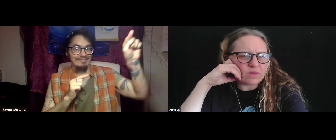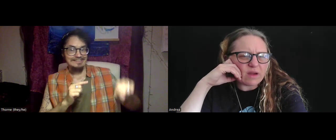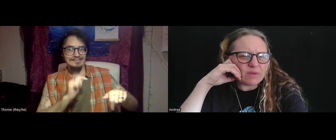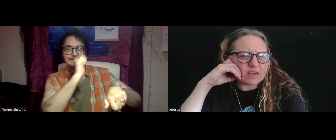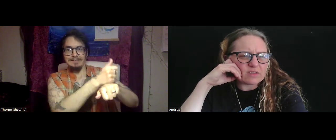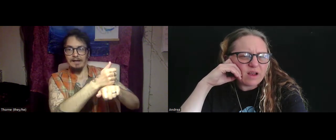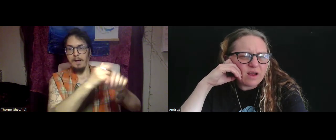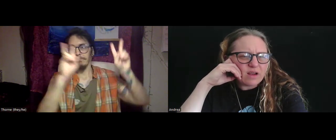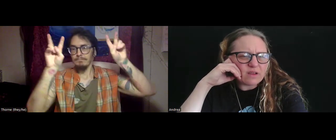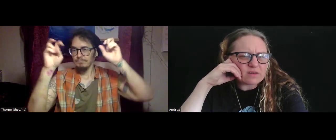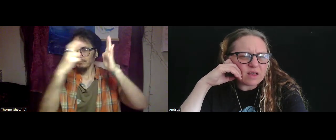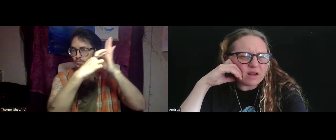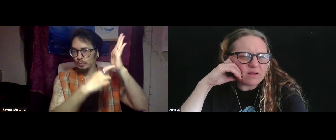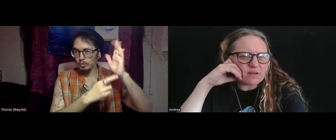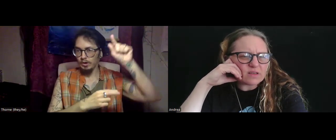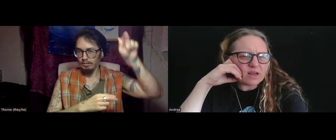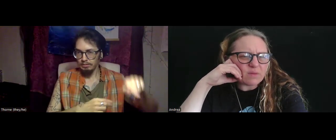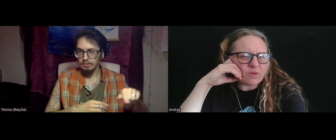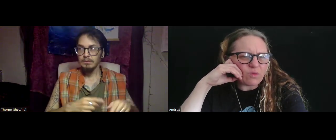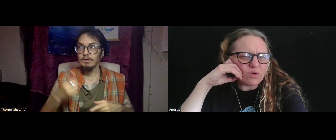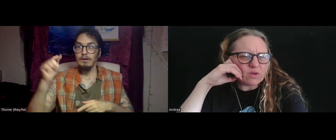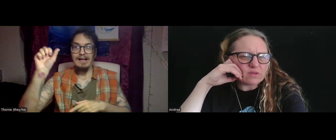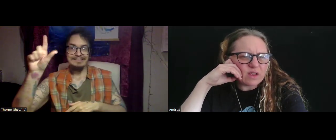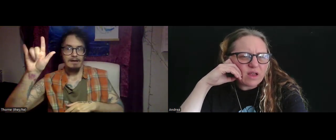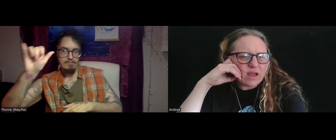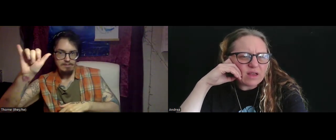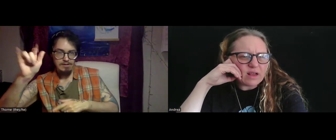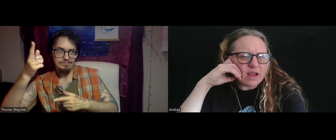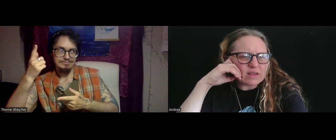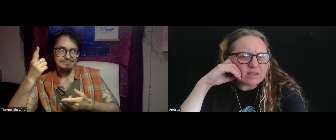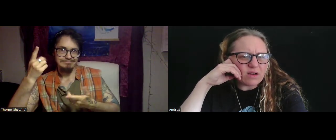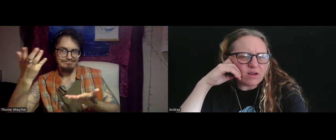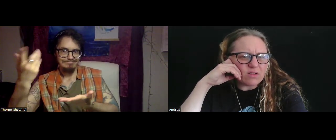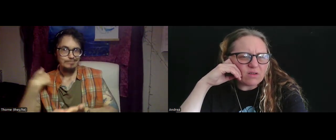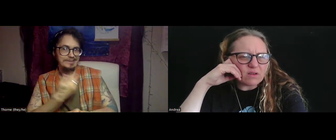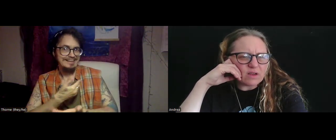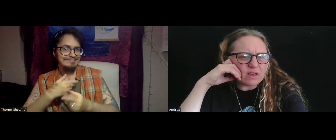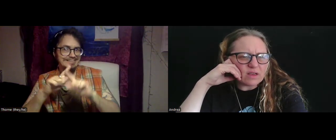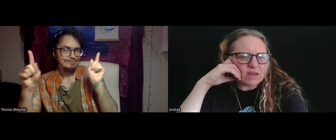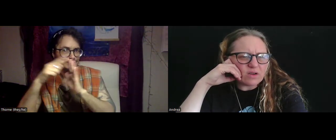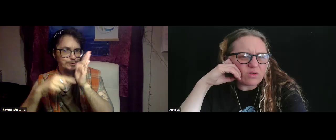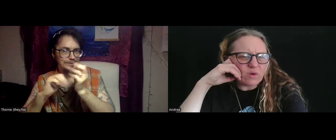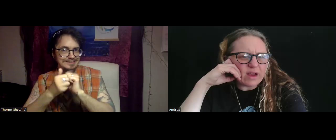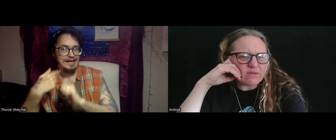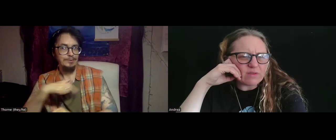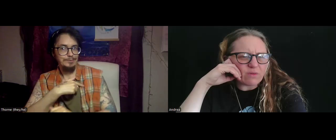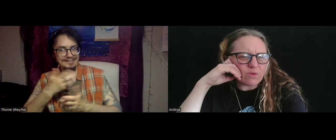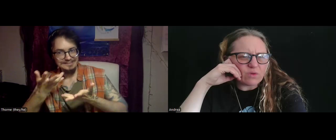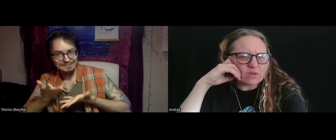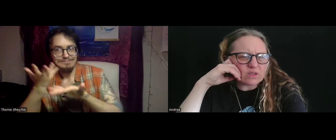that because they're setting up the rules, and the ASL, we have different rules